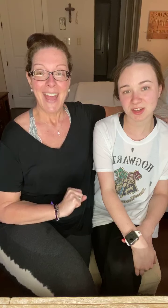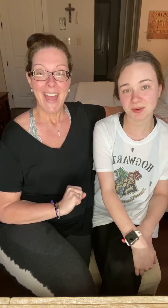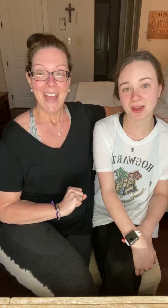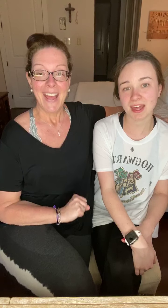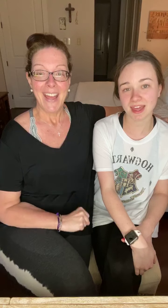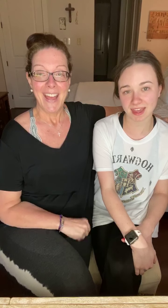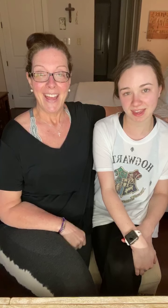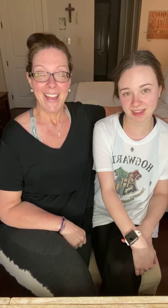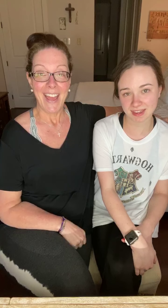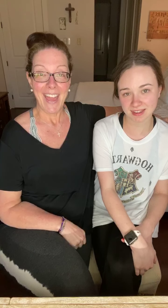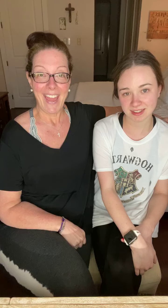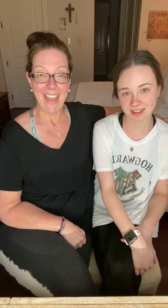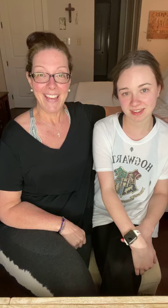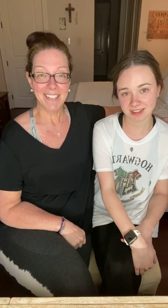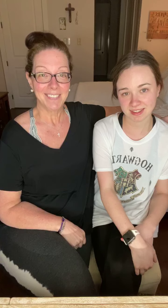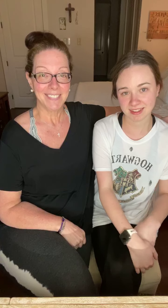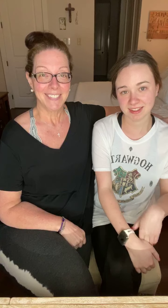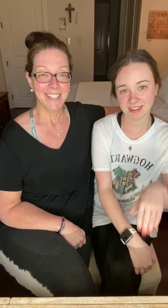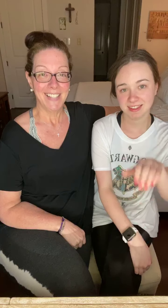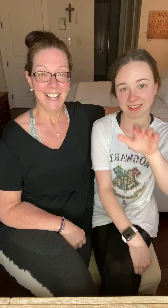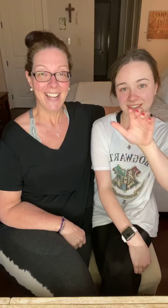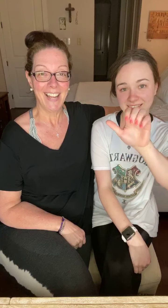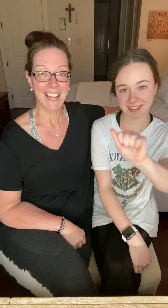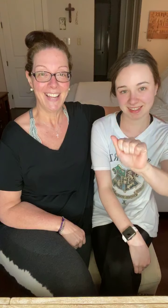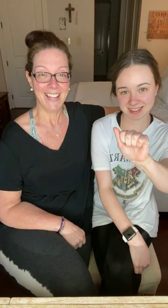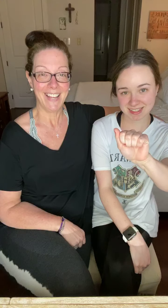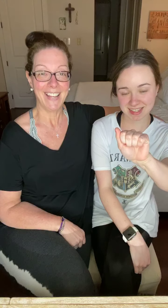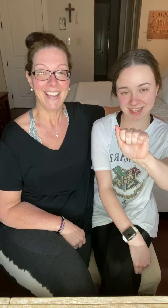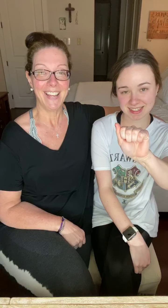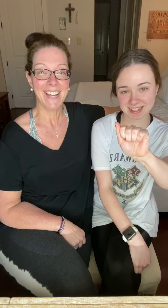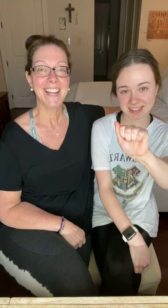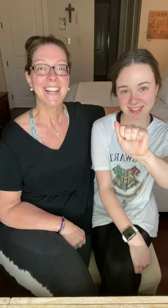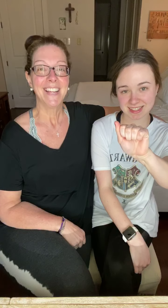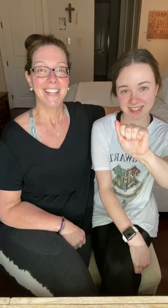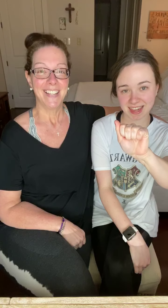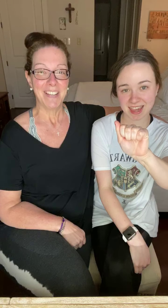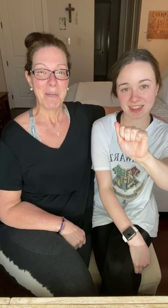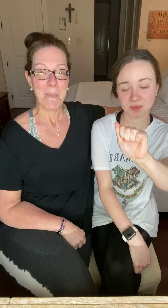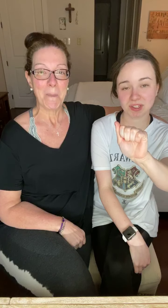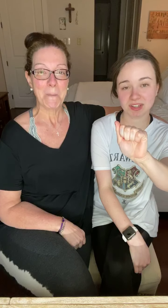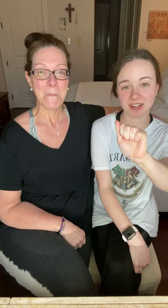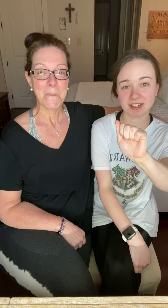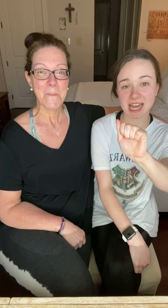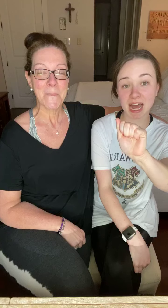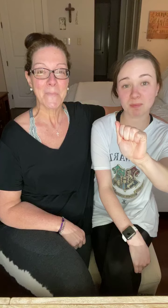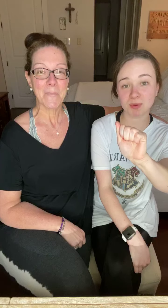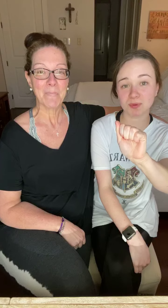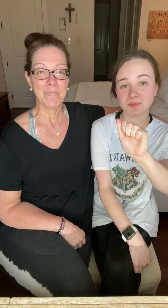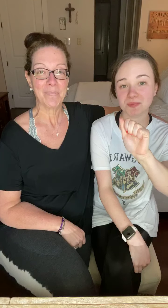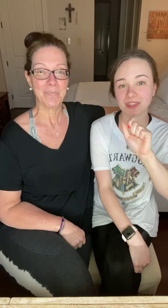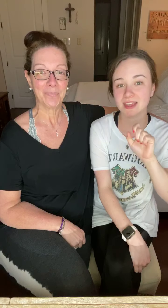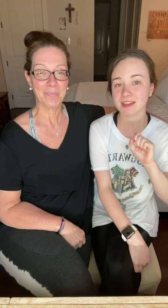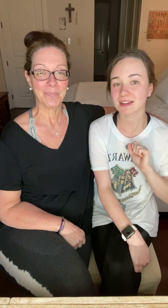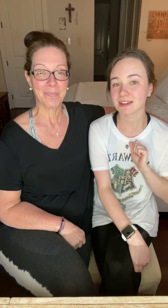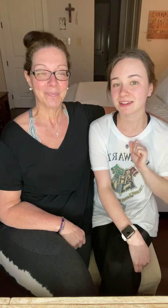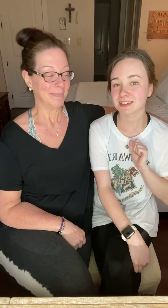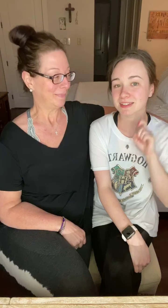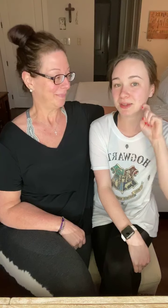So A. A. This. And then we learned apple. So